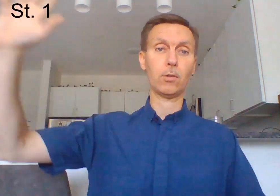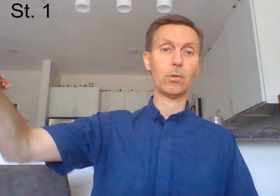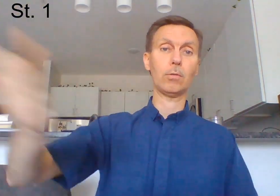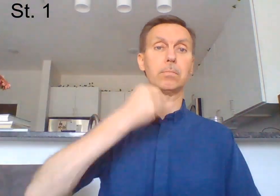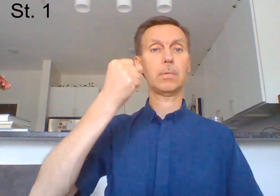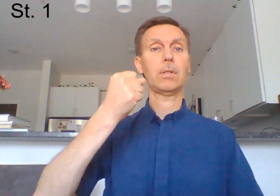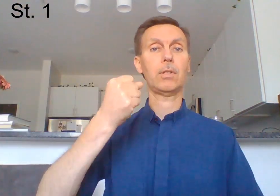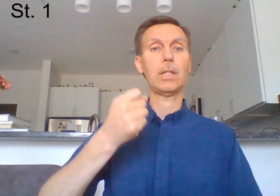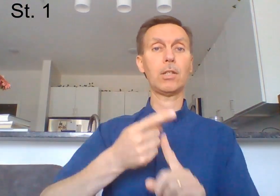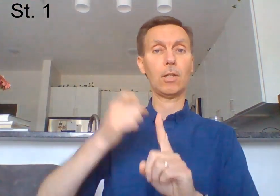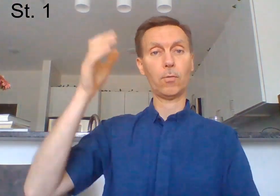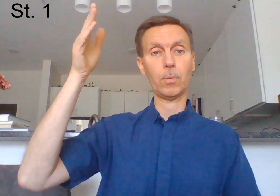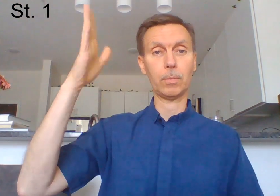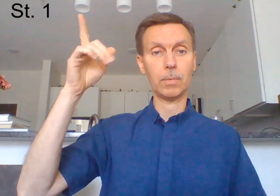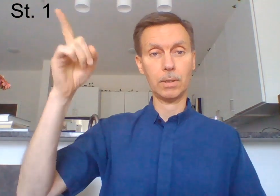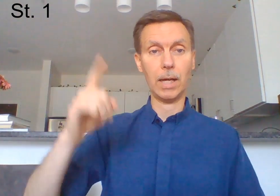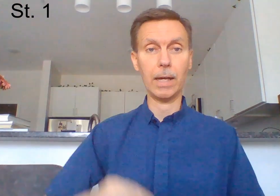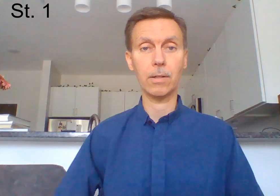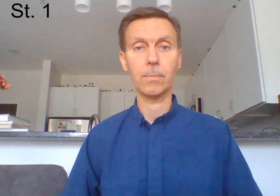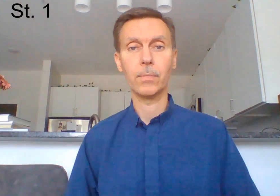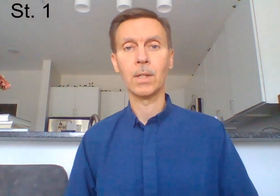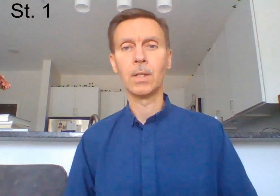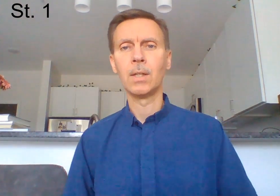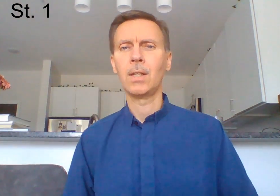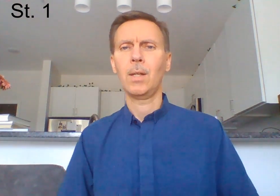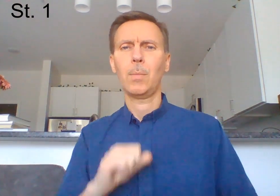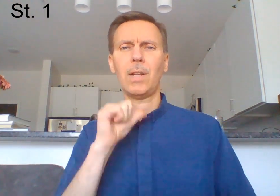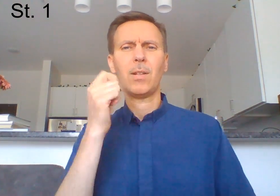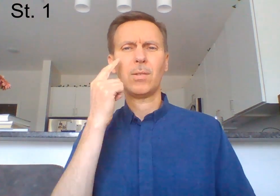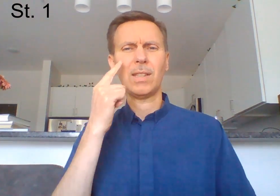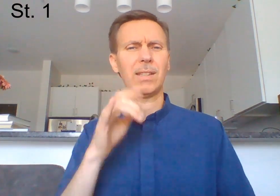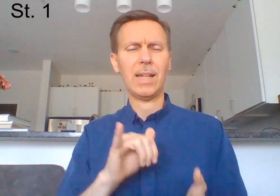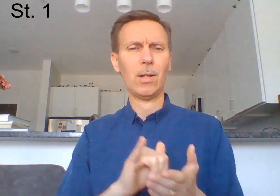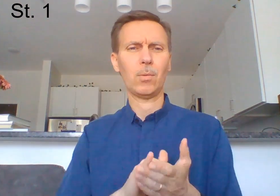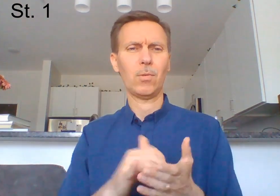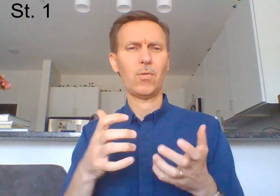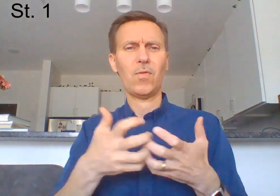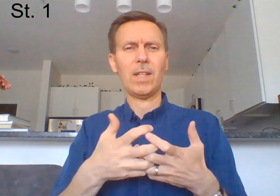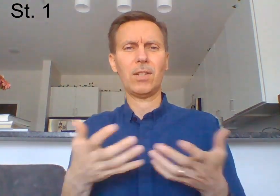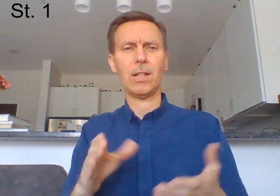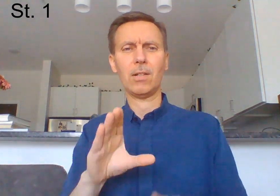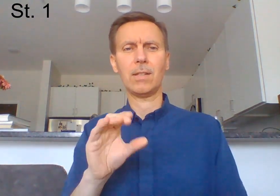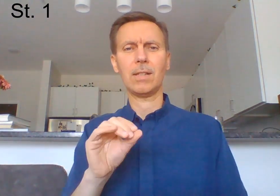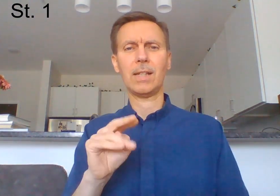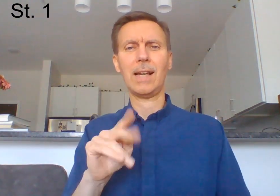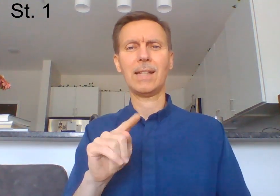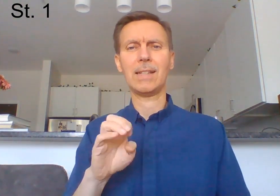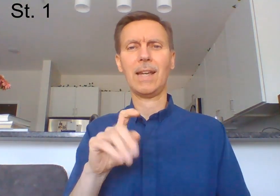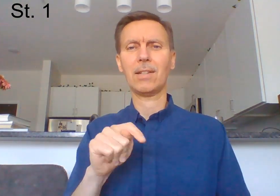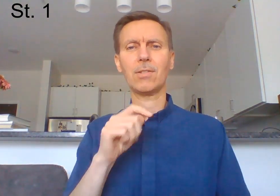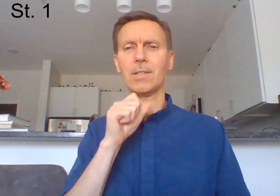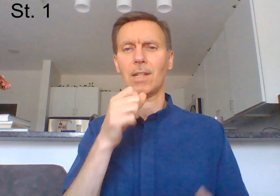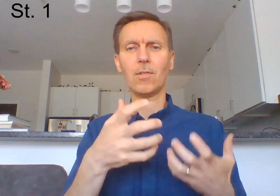to seize it from God. But I don't think that fits here. The context doesn't